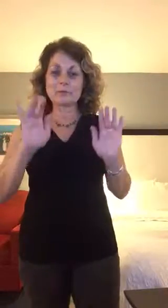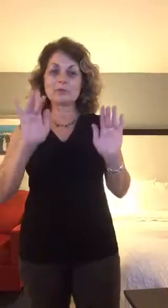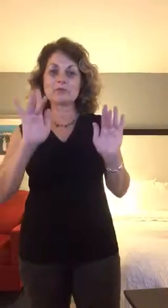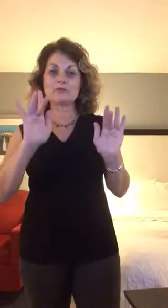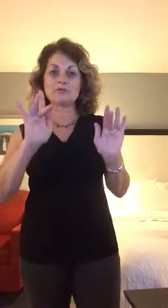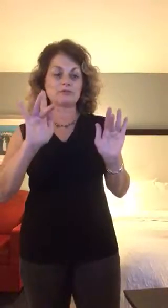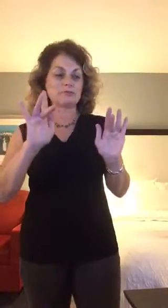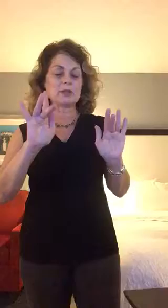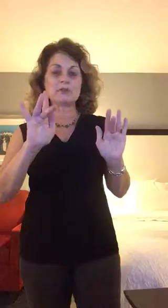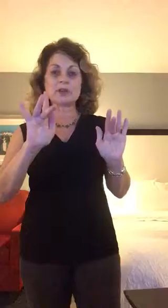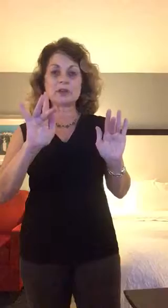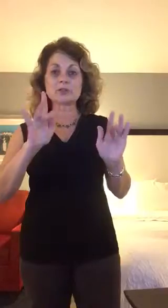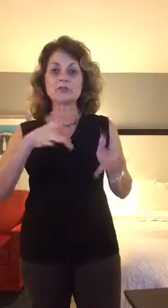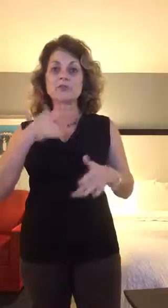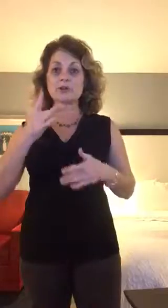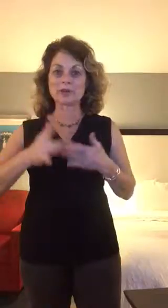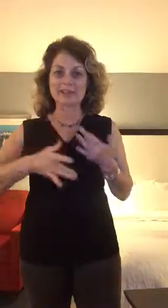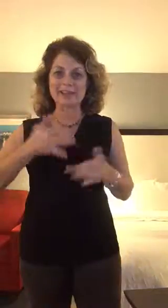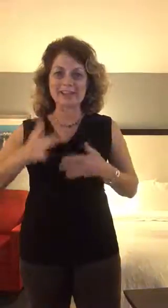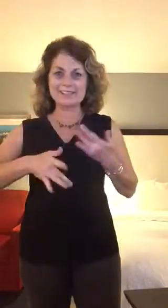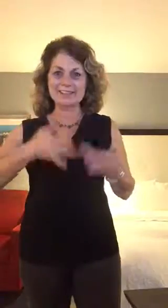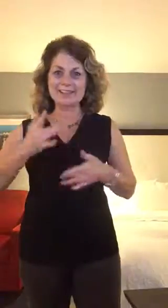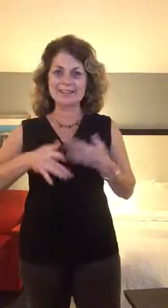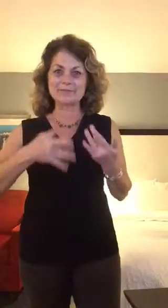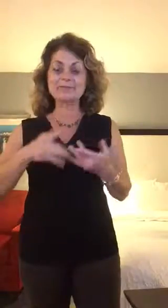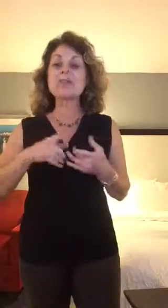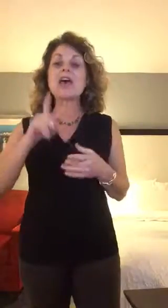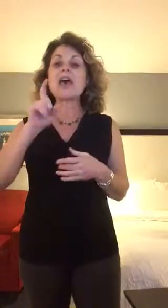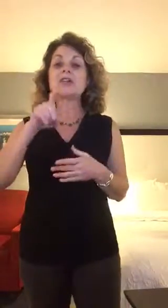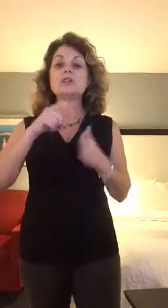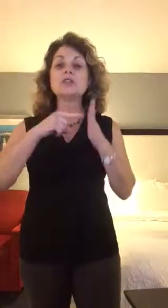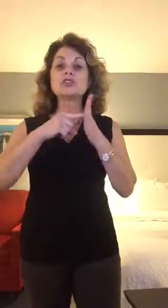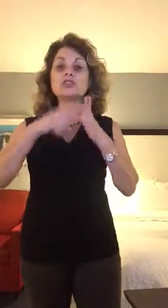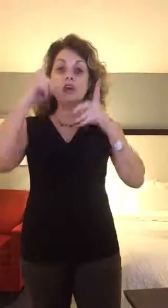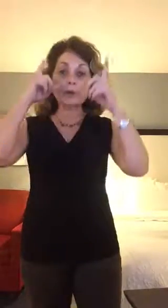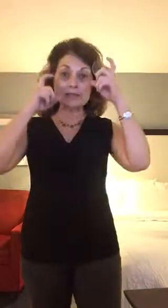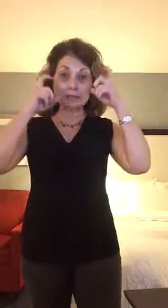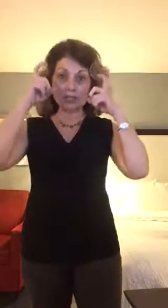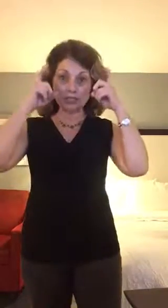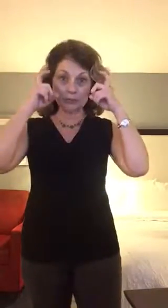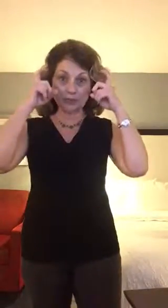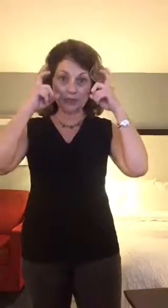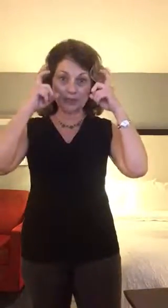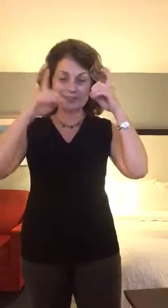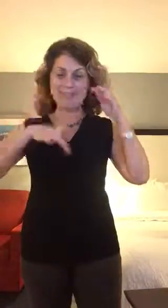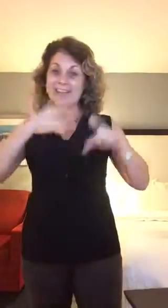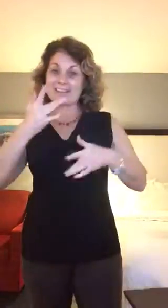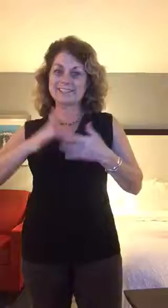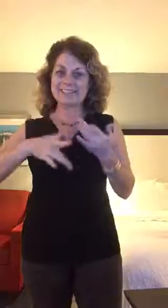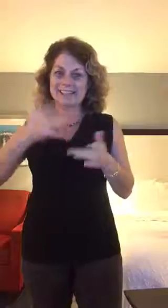Remember, the middle fingers are forward. Excited. And you need to show expression with your face. Excited.